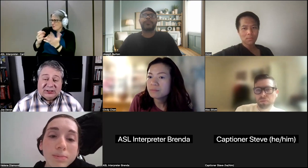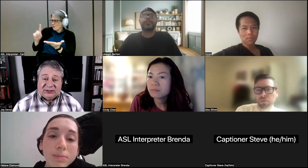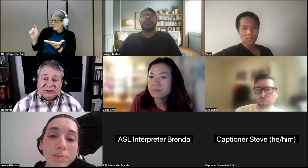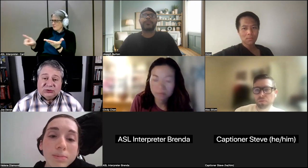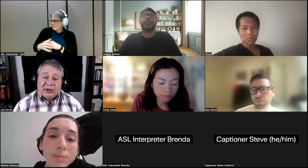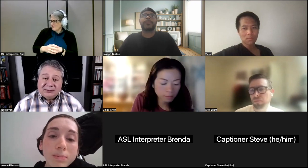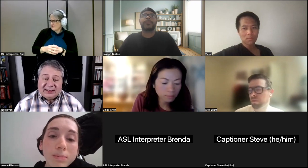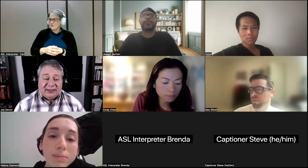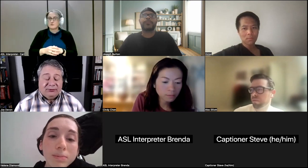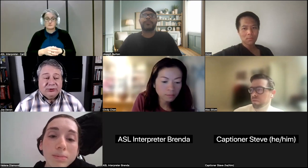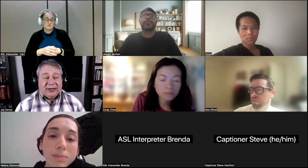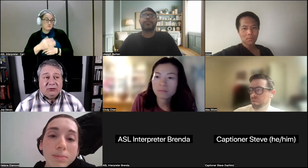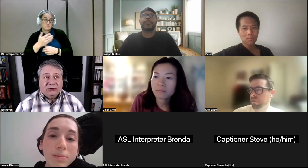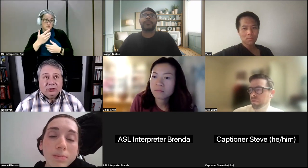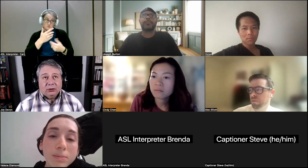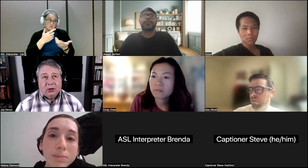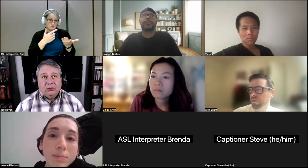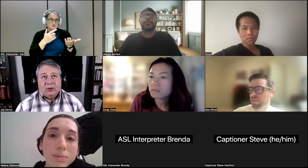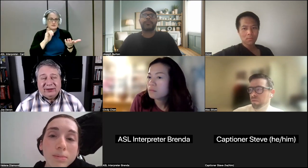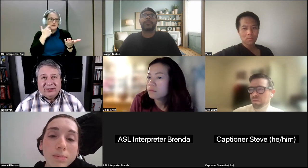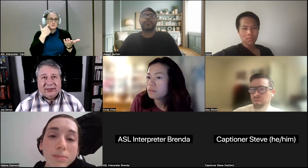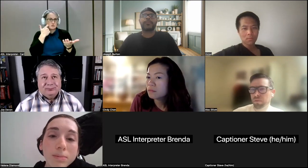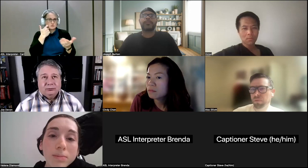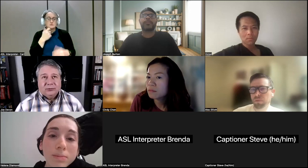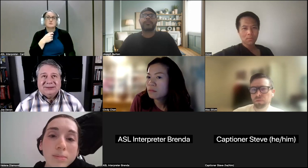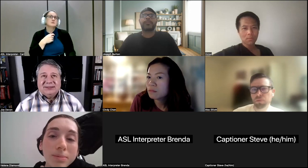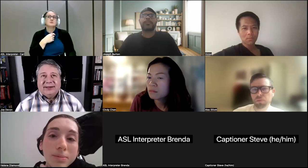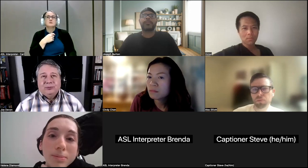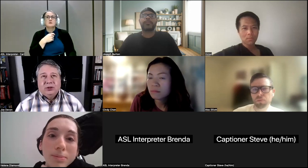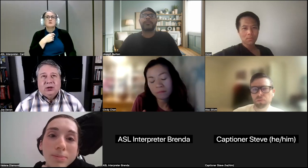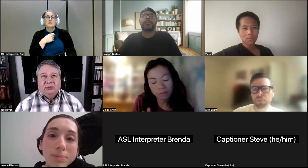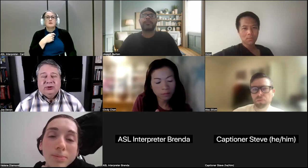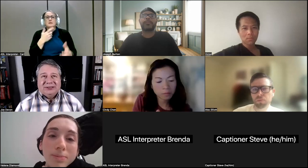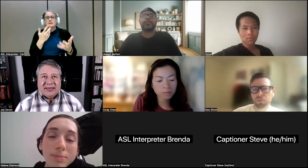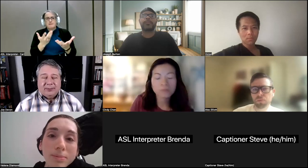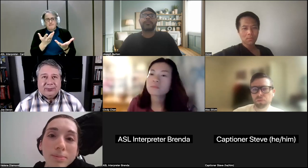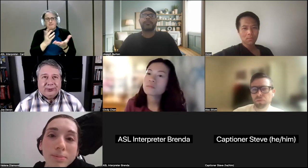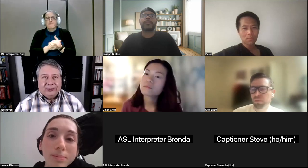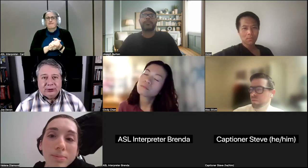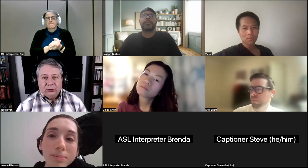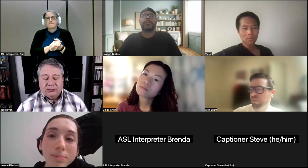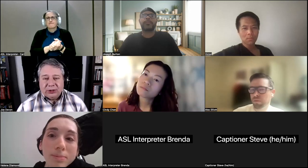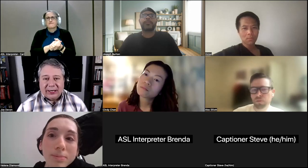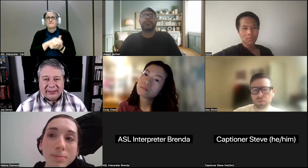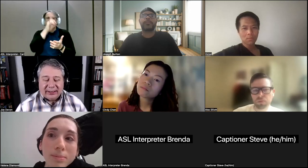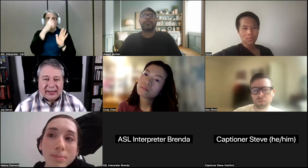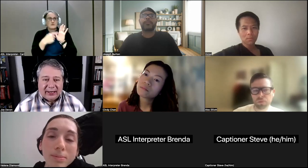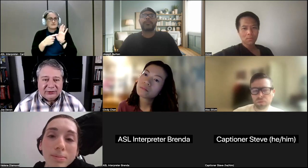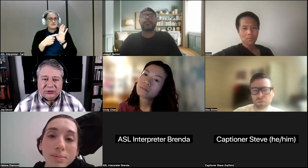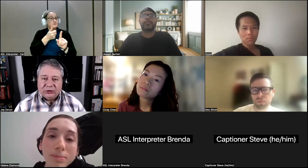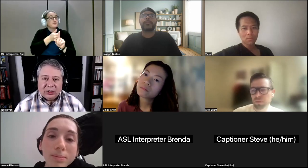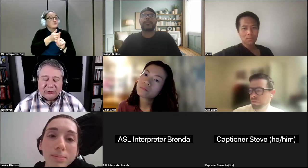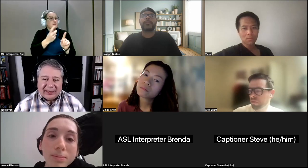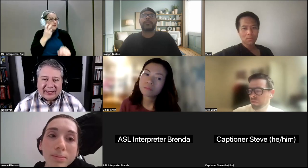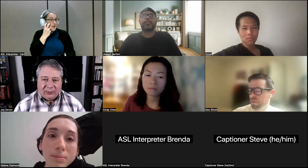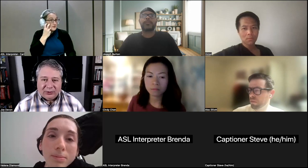Essentially, it's what I'm saying. If you're arriving, let's say, for example, you are blind and